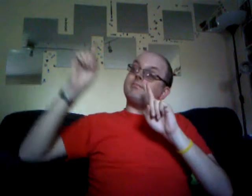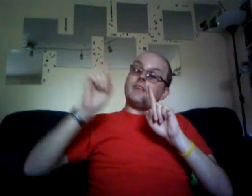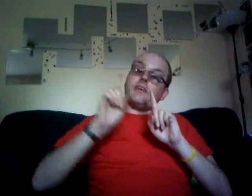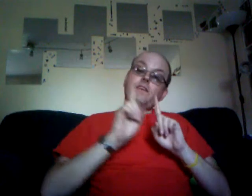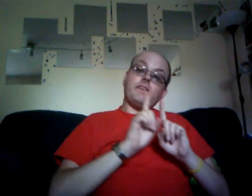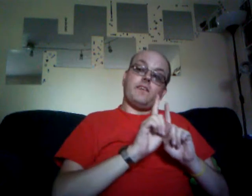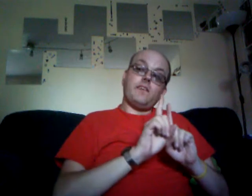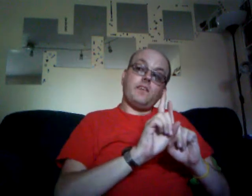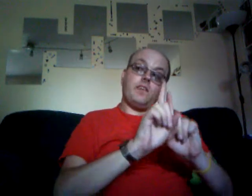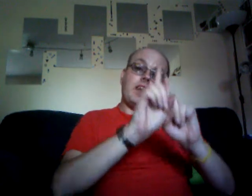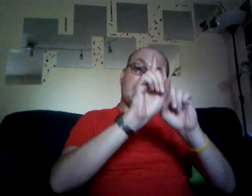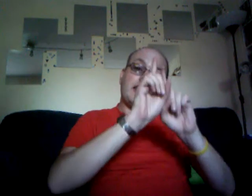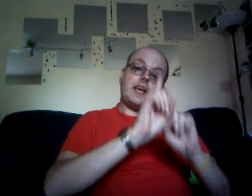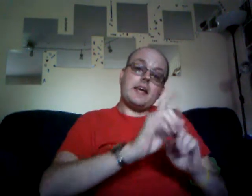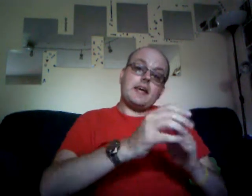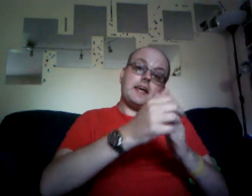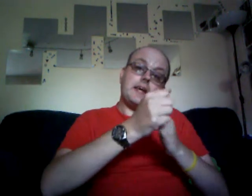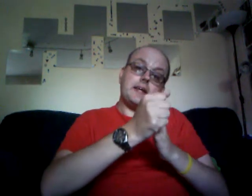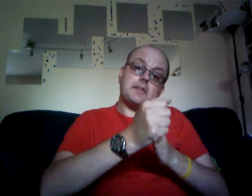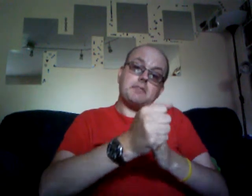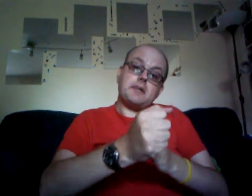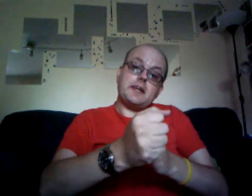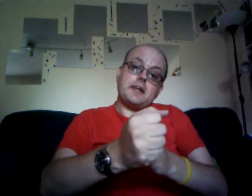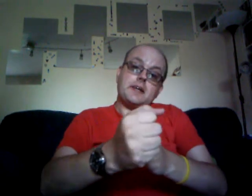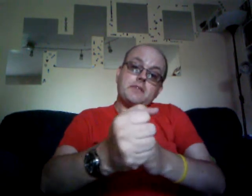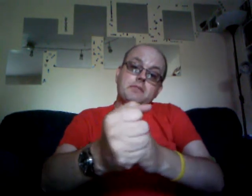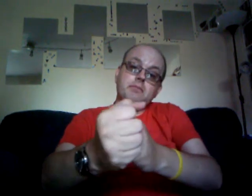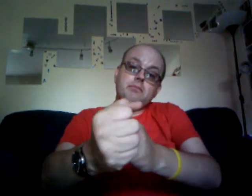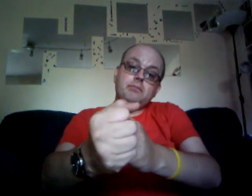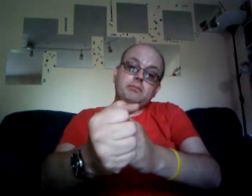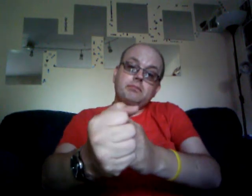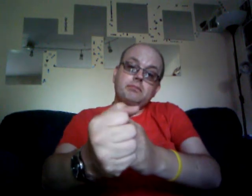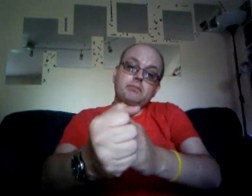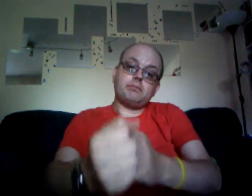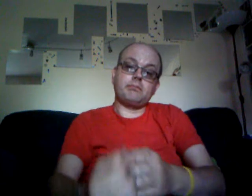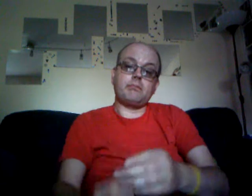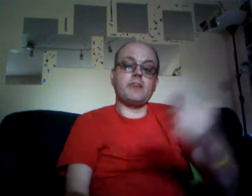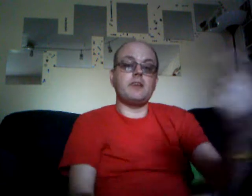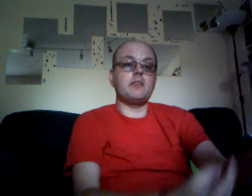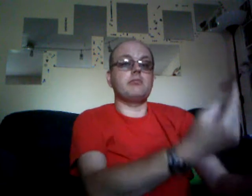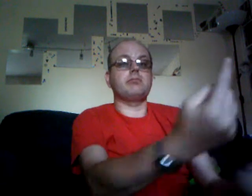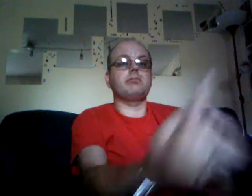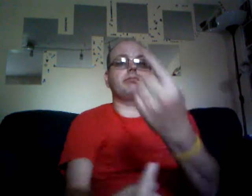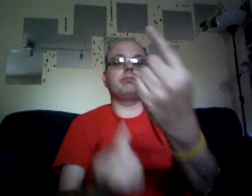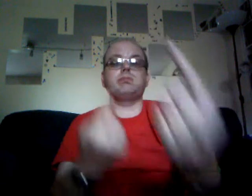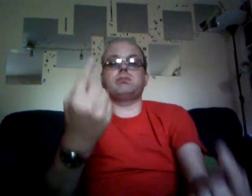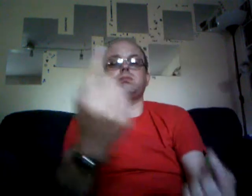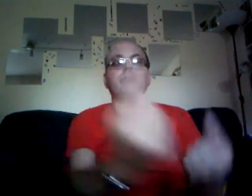if you leave me. I will